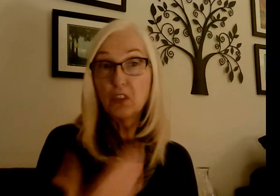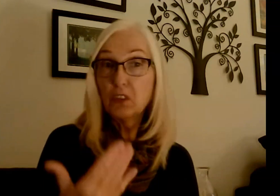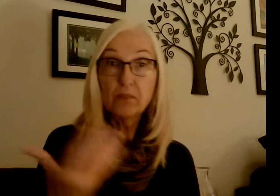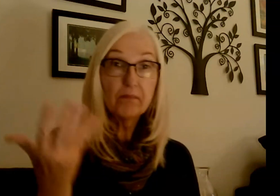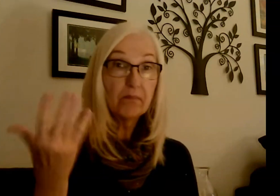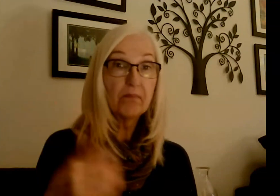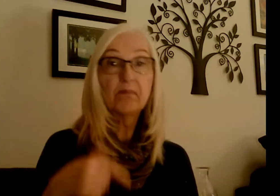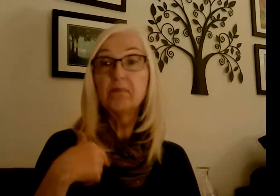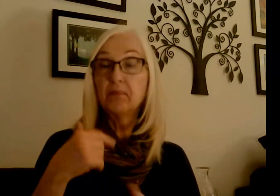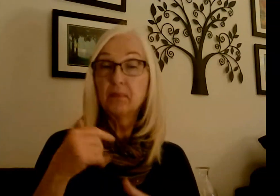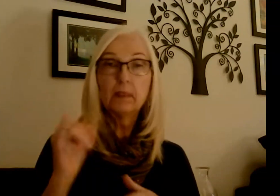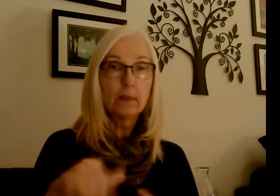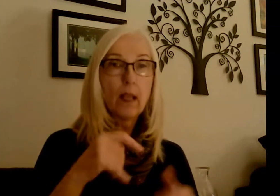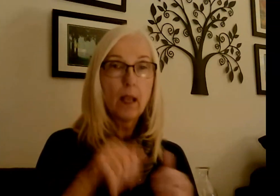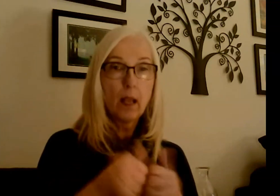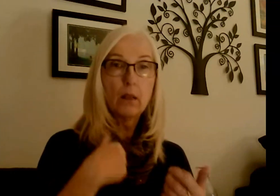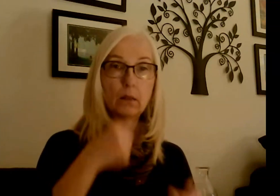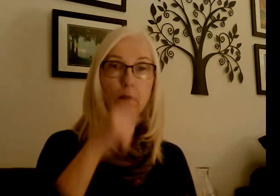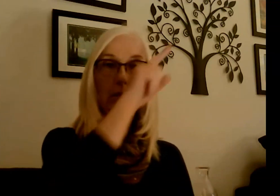once you accept it, it will be good.